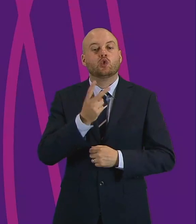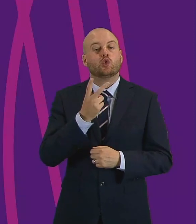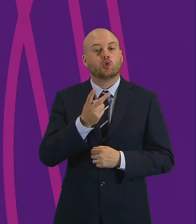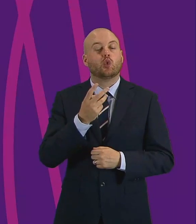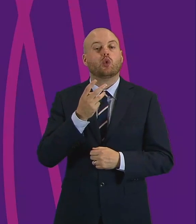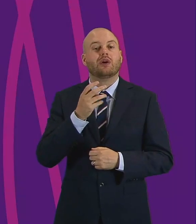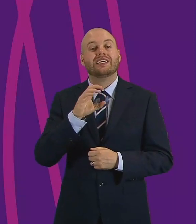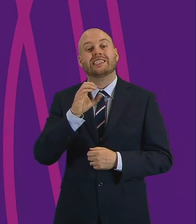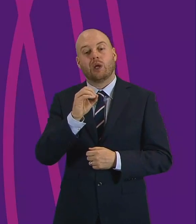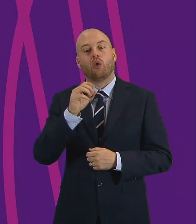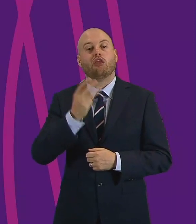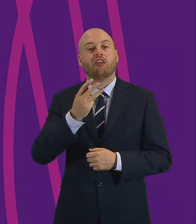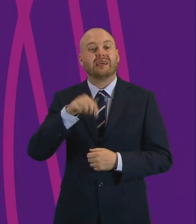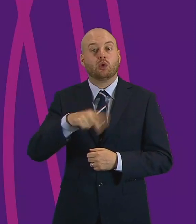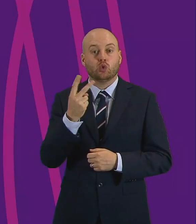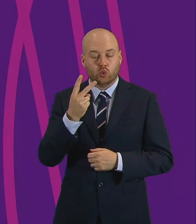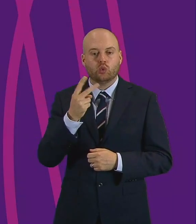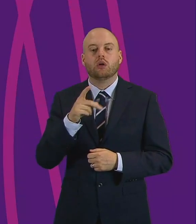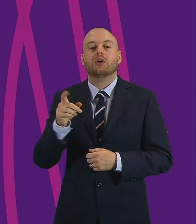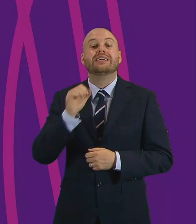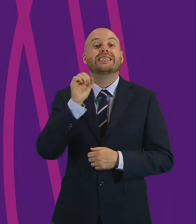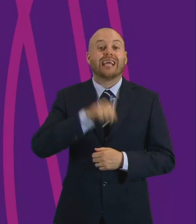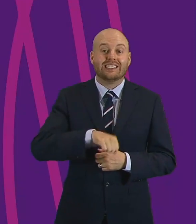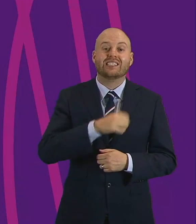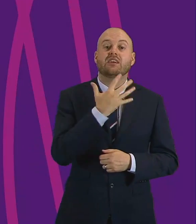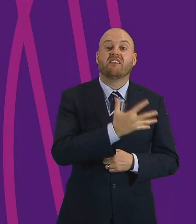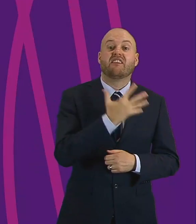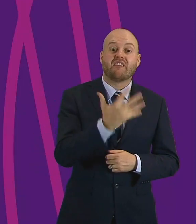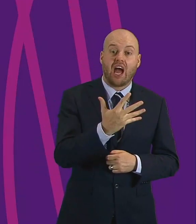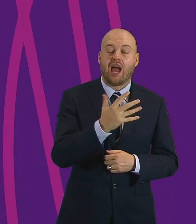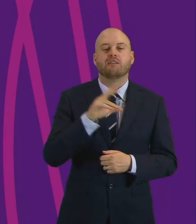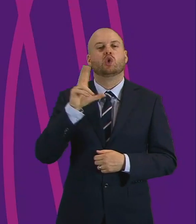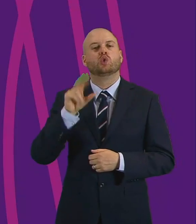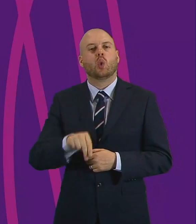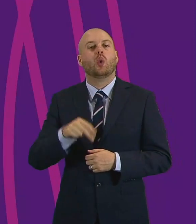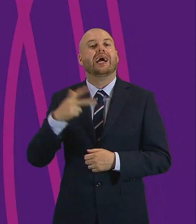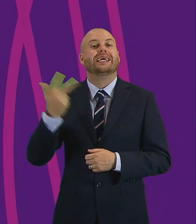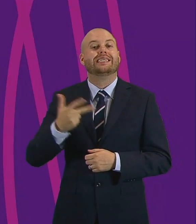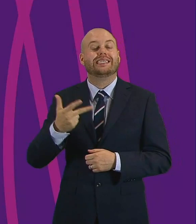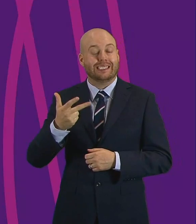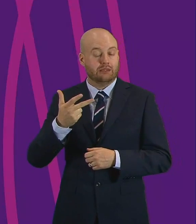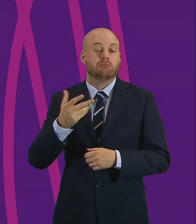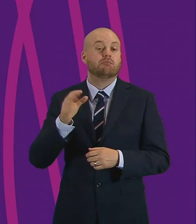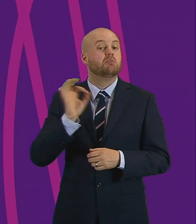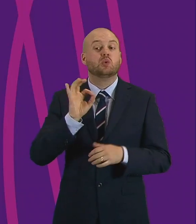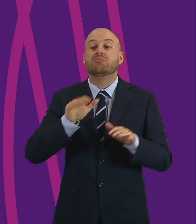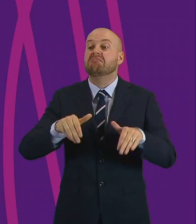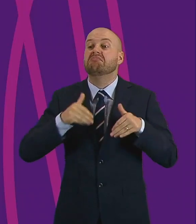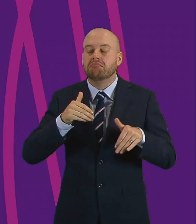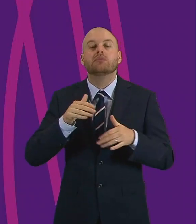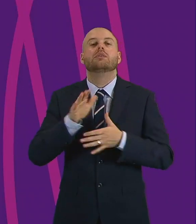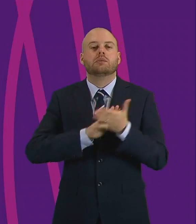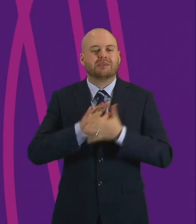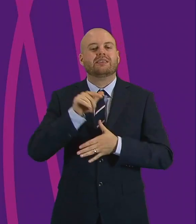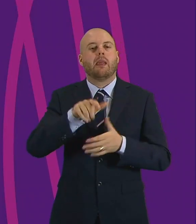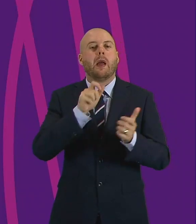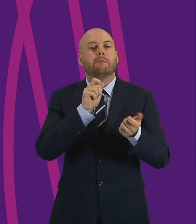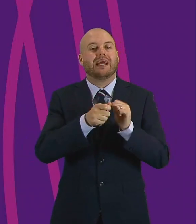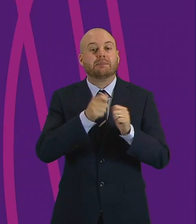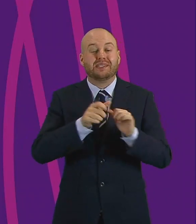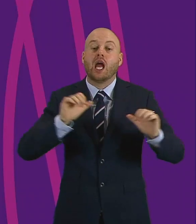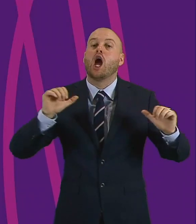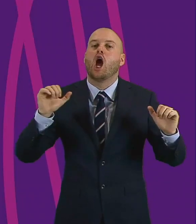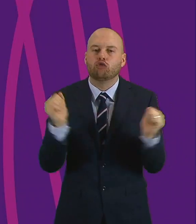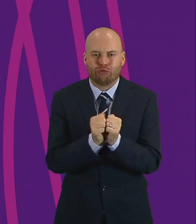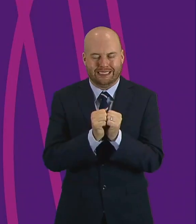22033.2 in the name of Jackie Bailey is yes 55, no 18. There were no abstentions. The amendment is therefore